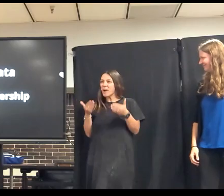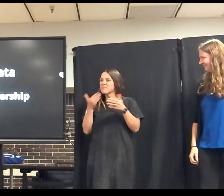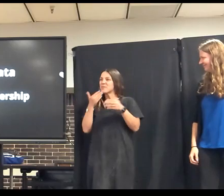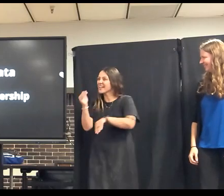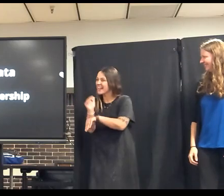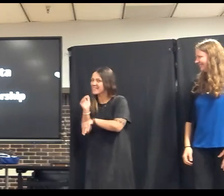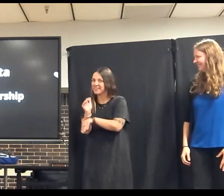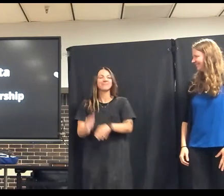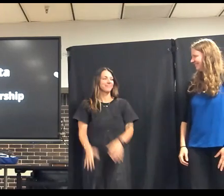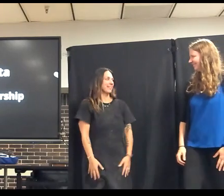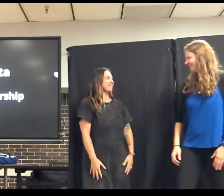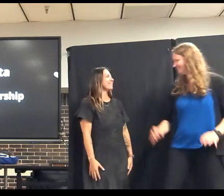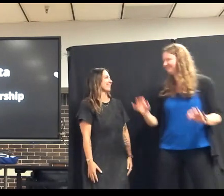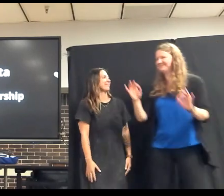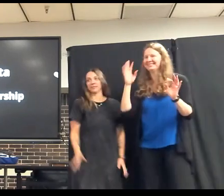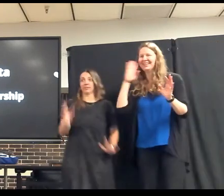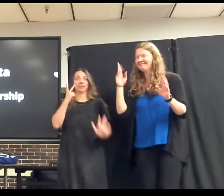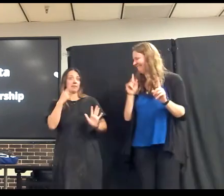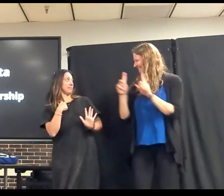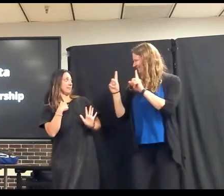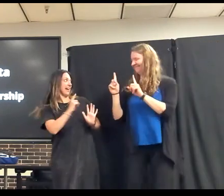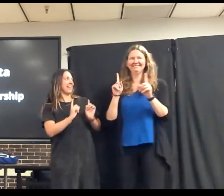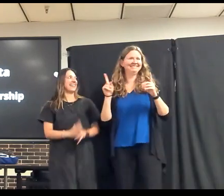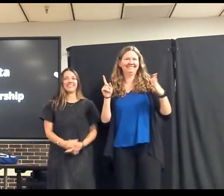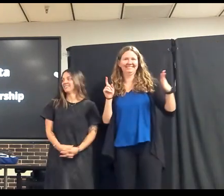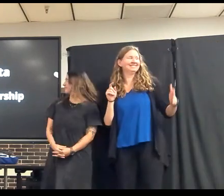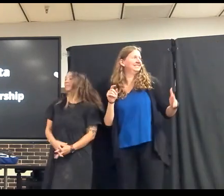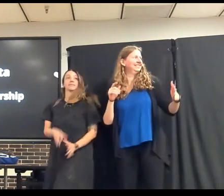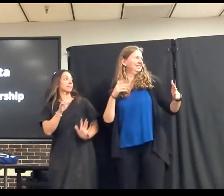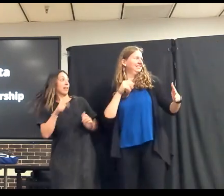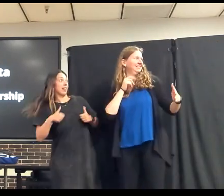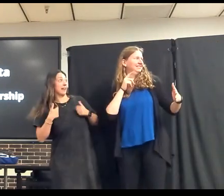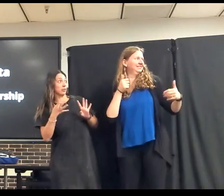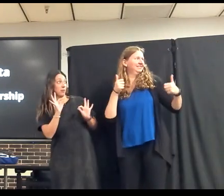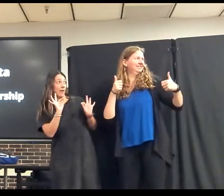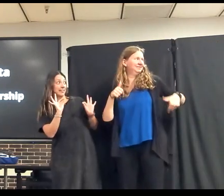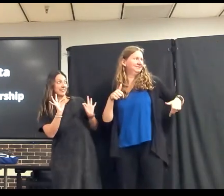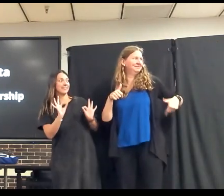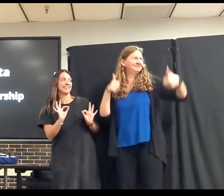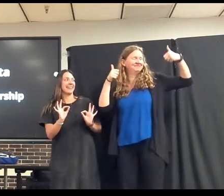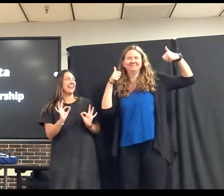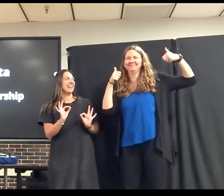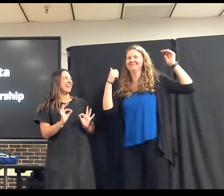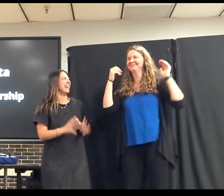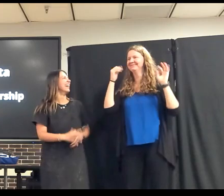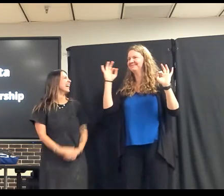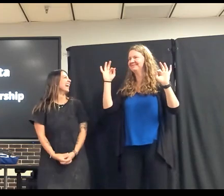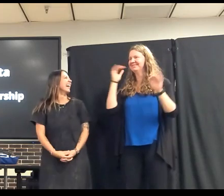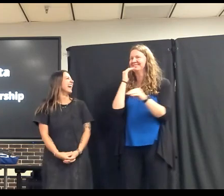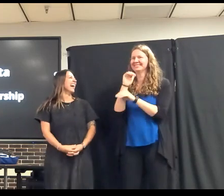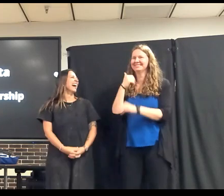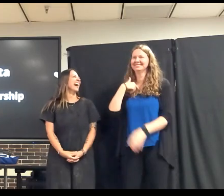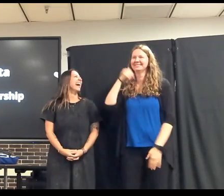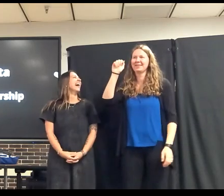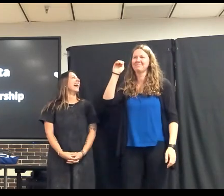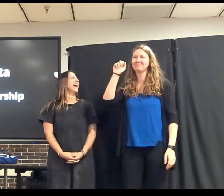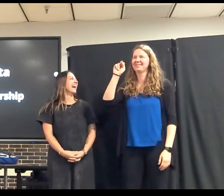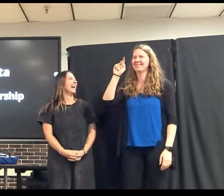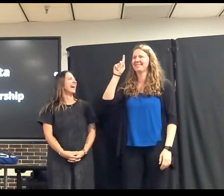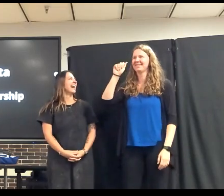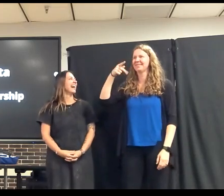Hello. Hi, welcome. Good evening. Can you see me? Live stream okay? Yeah, we're trying to make sure we're in